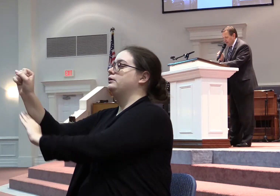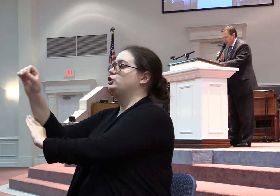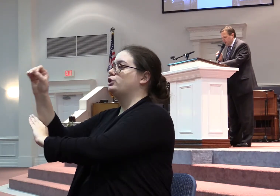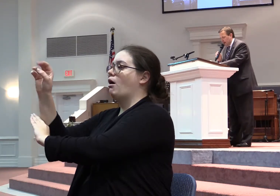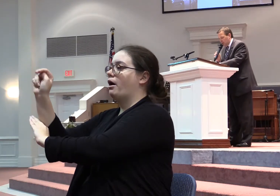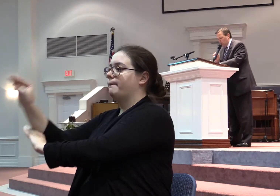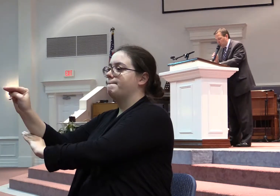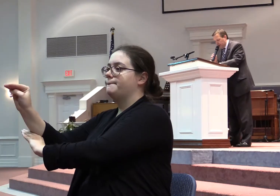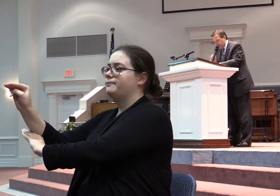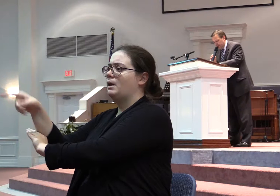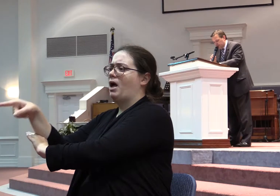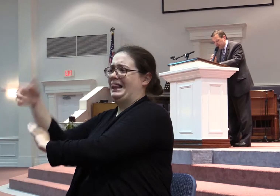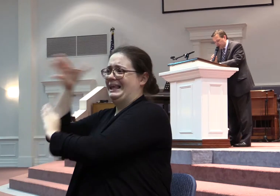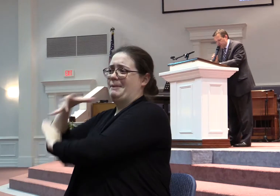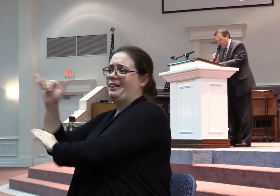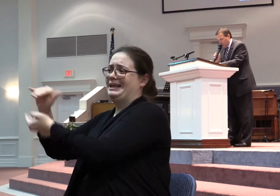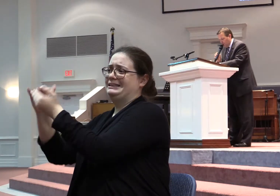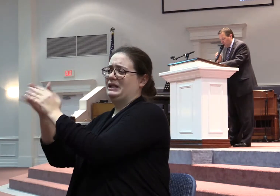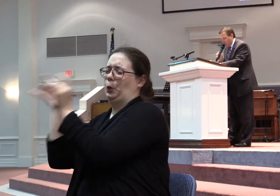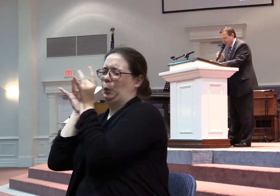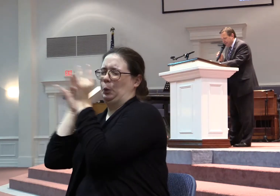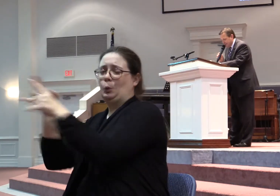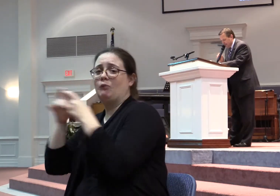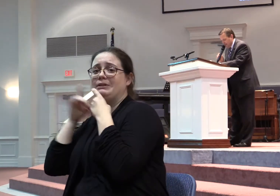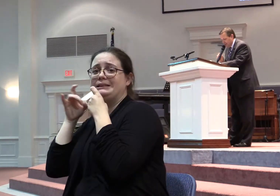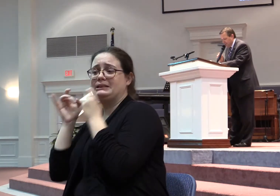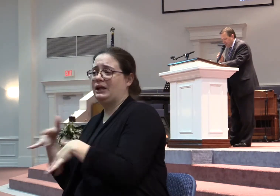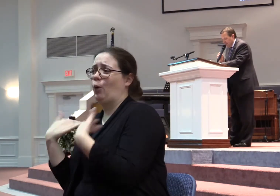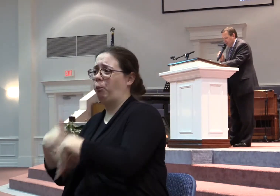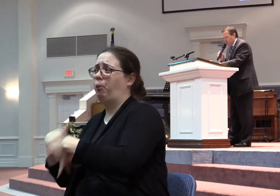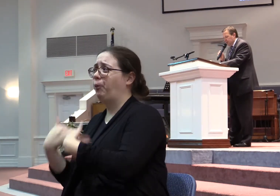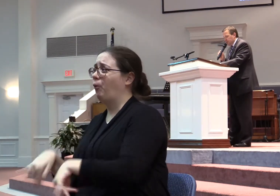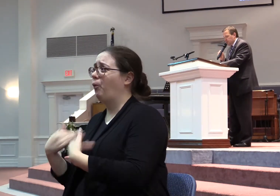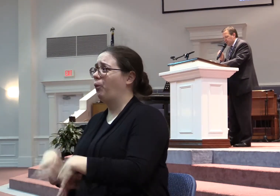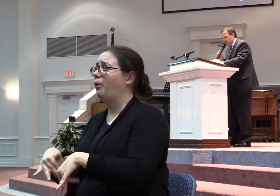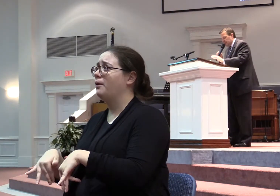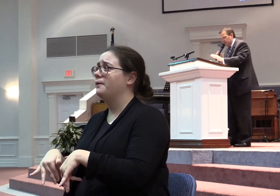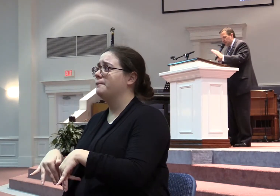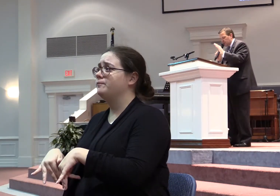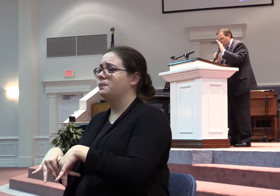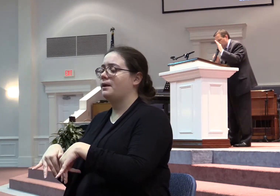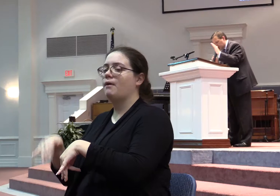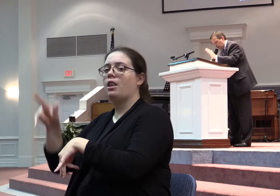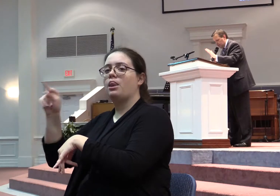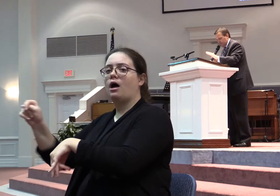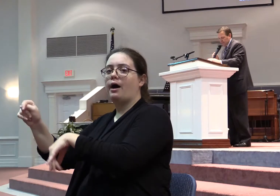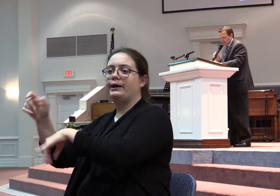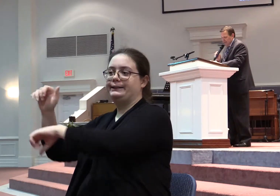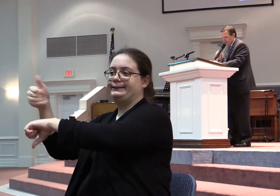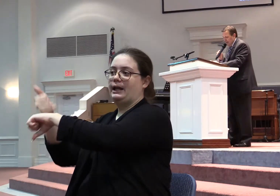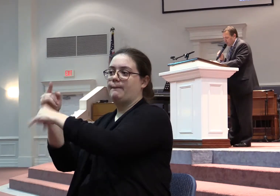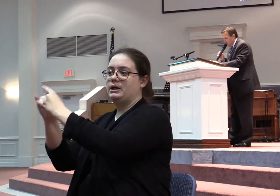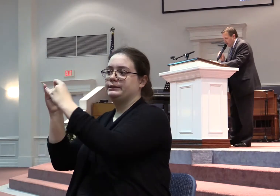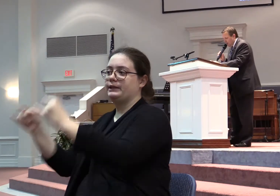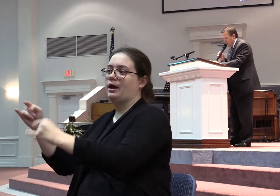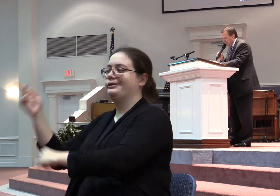the men of Sodom were wicked and sinners before the Lord exceedingly. He pitched his tent toward Sodom.